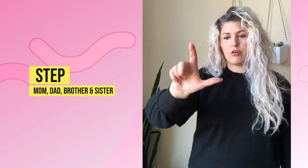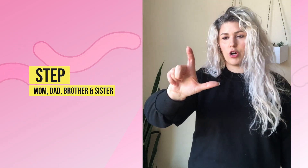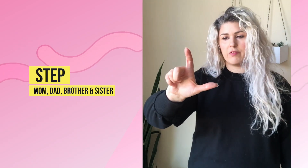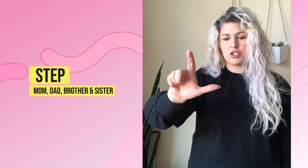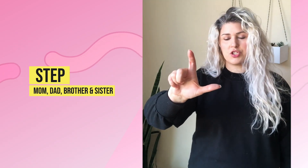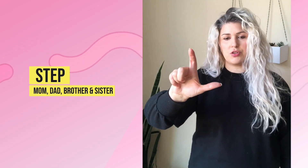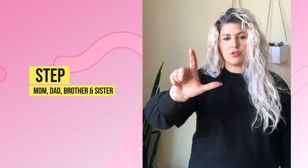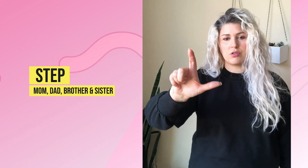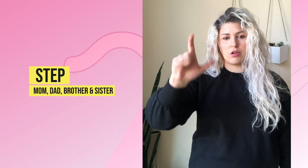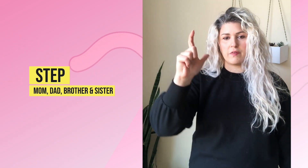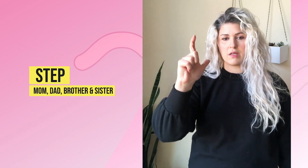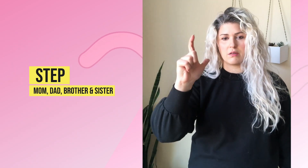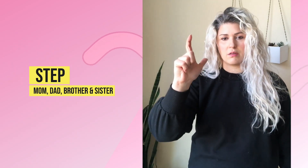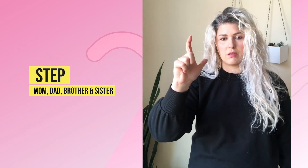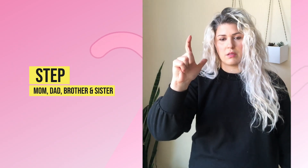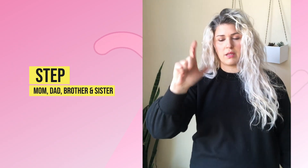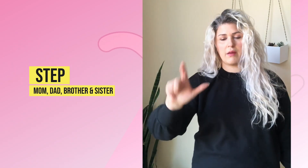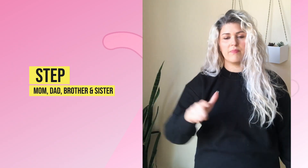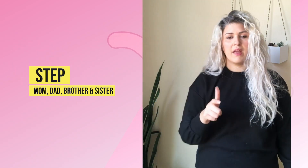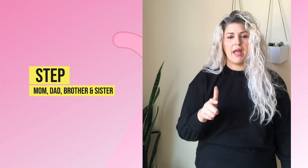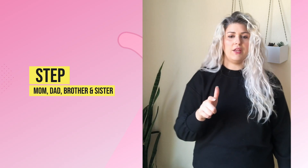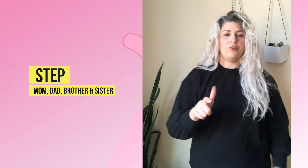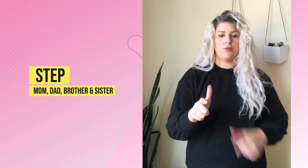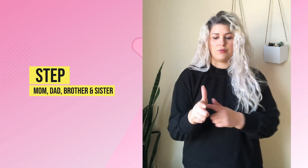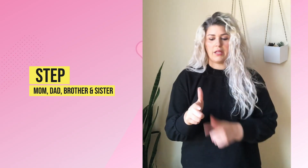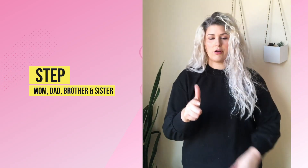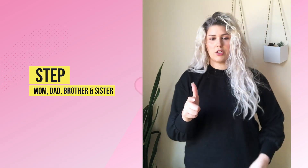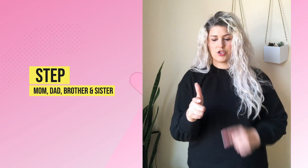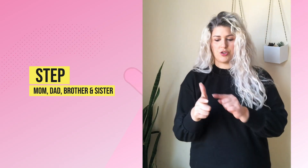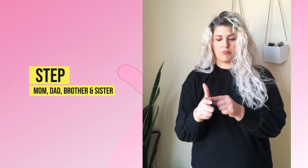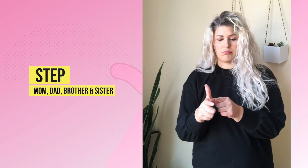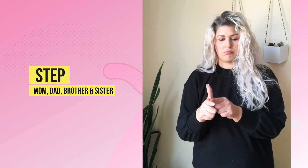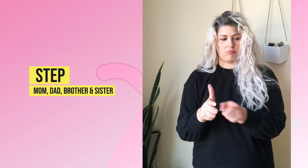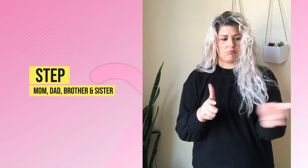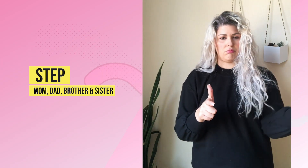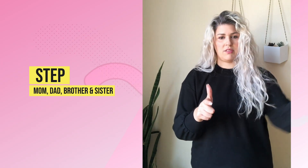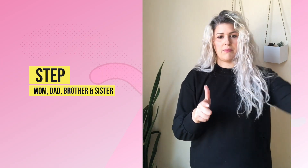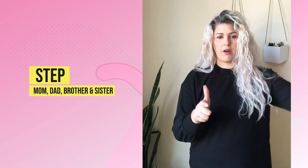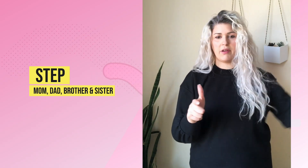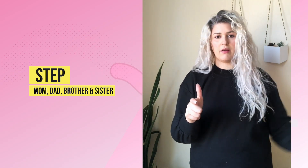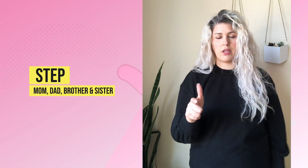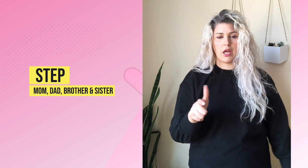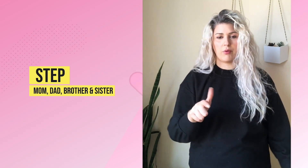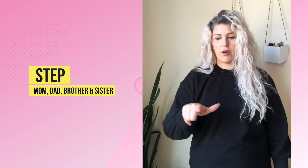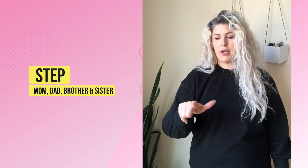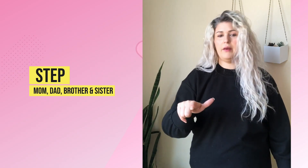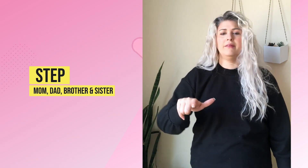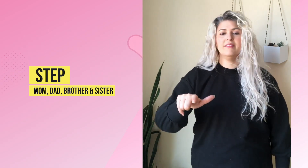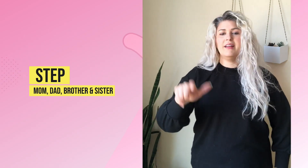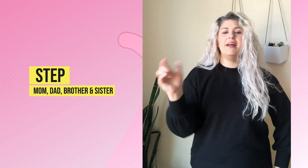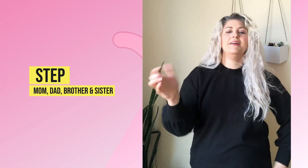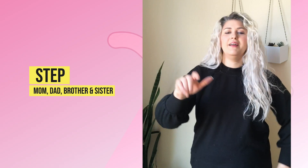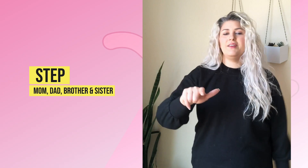and you curve it, just a scooch, curve it like that. And like you're gonna shoot something over here, like you got a broken